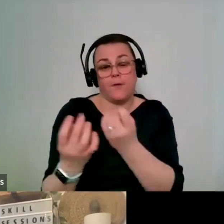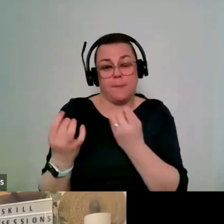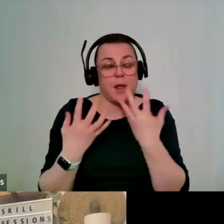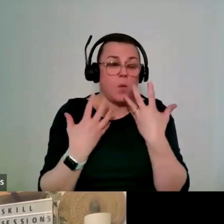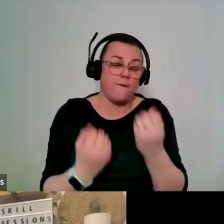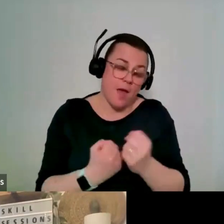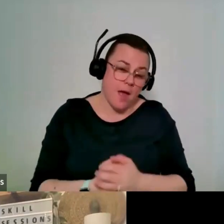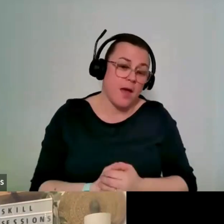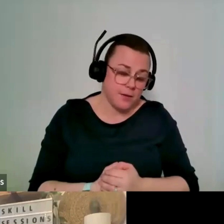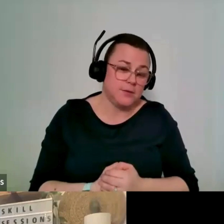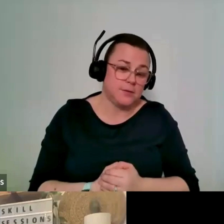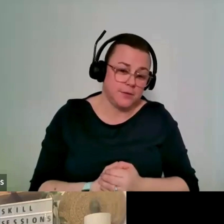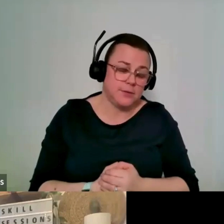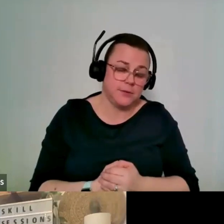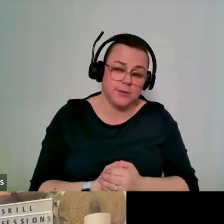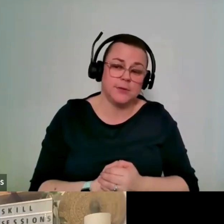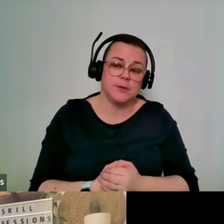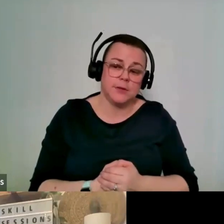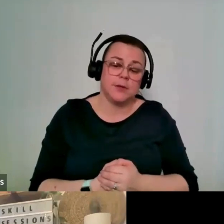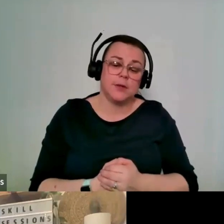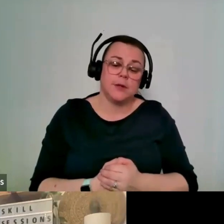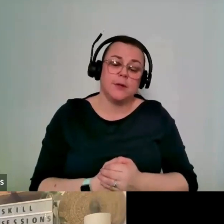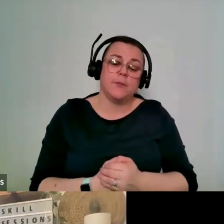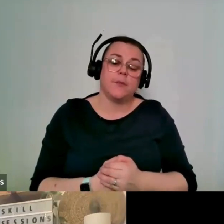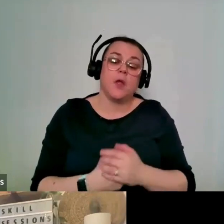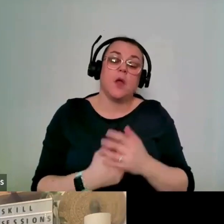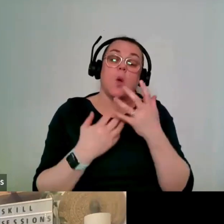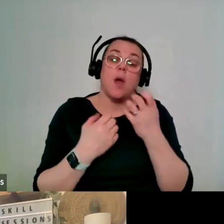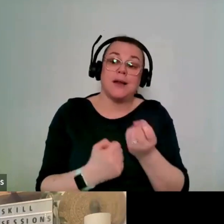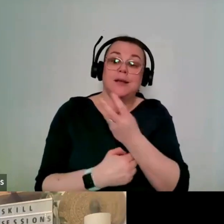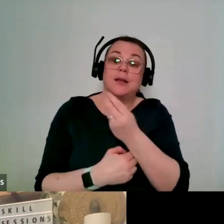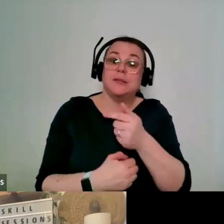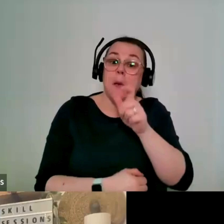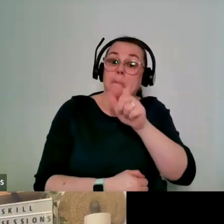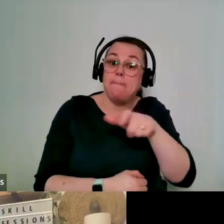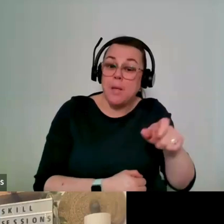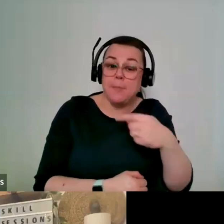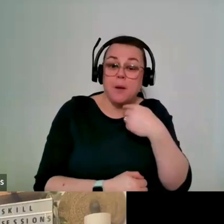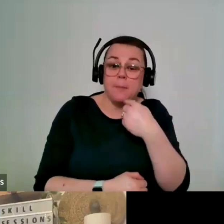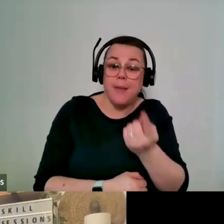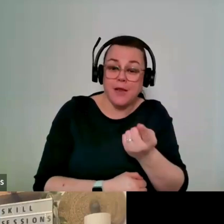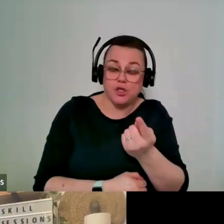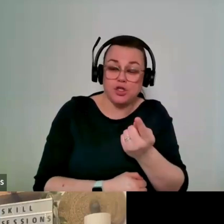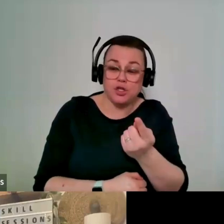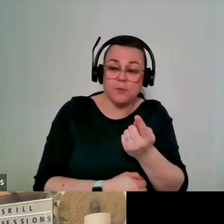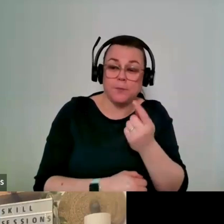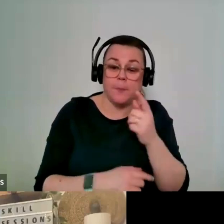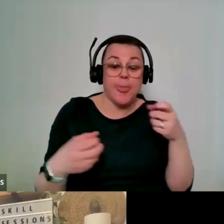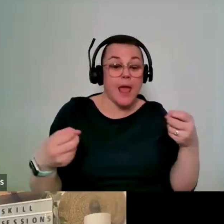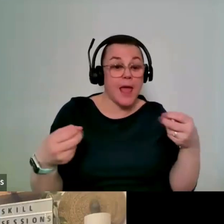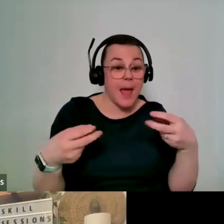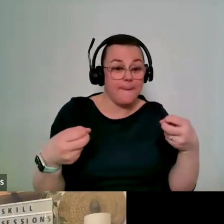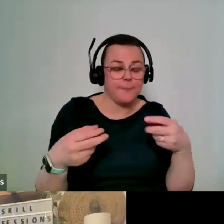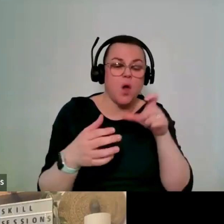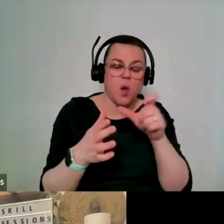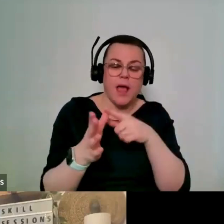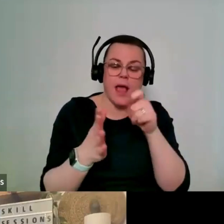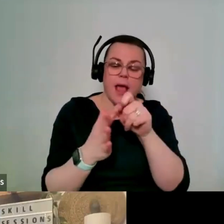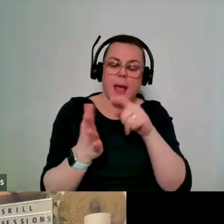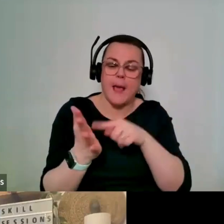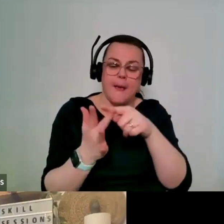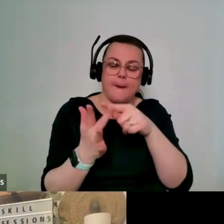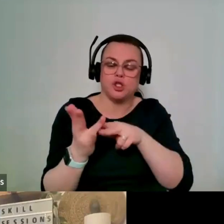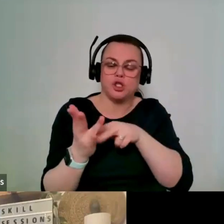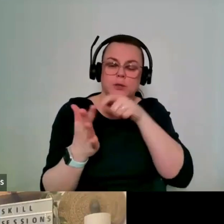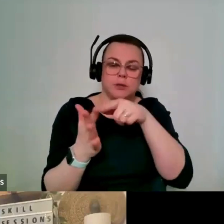for you in the chat as well. We've had some people mention captioned in the chat,